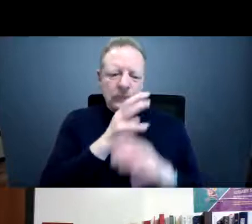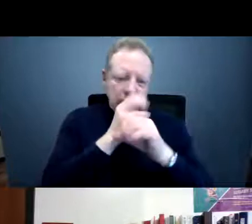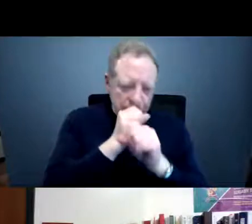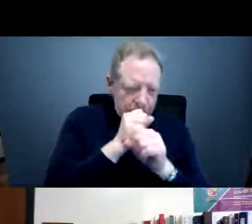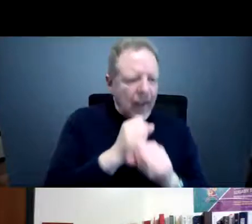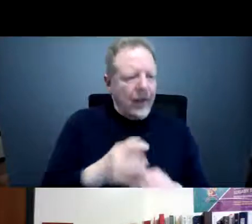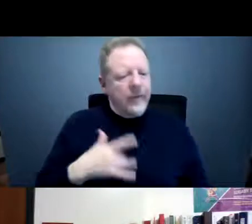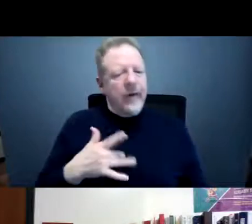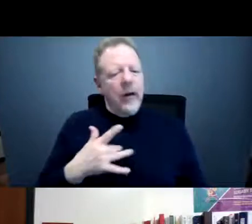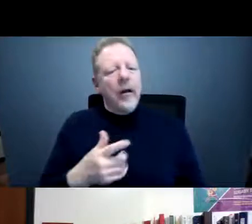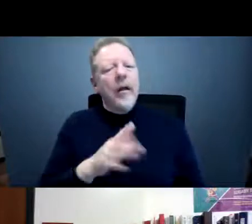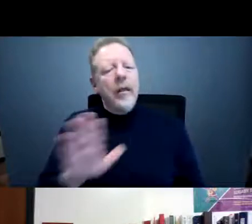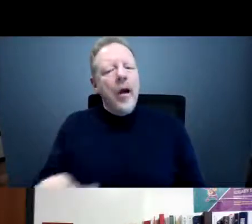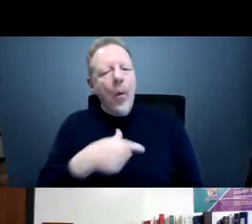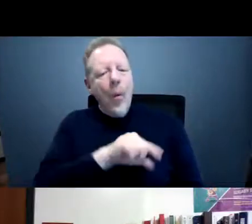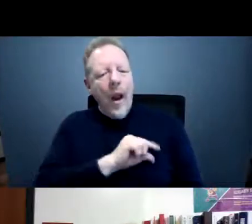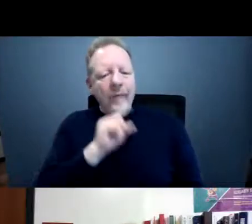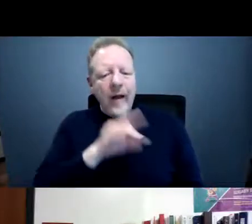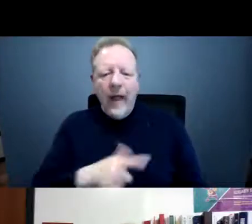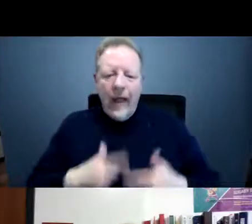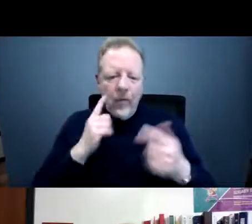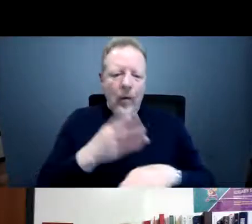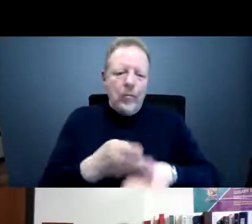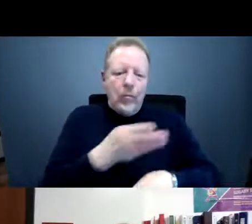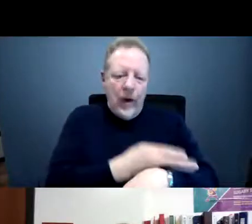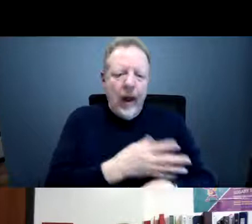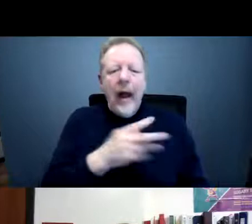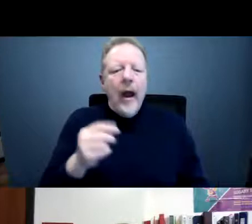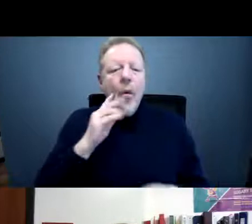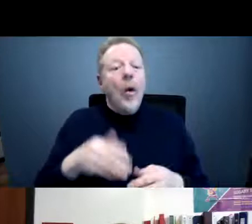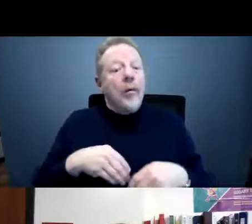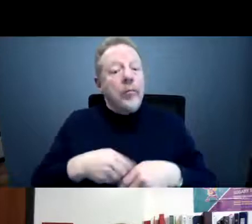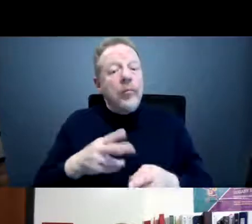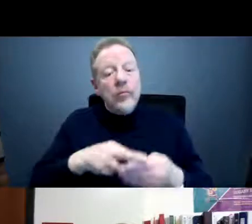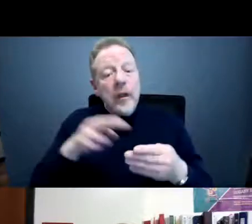of life, and promotes better health outcomes.